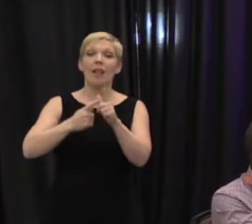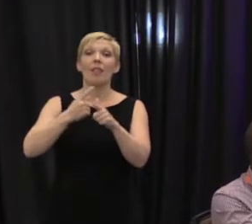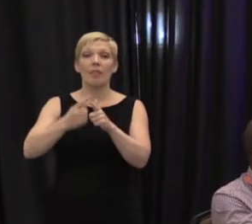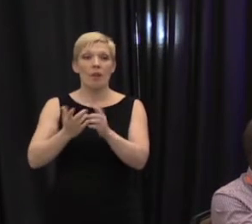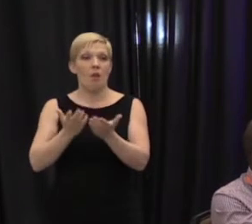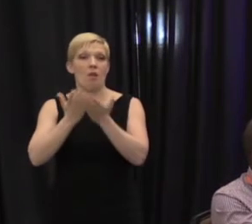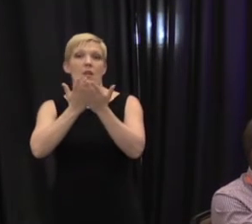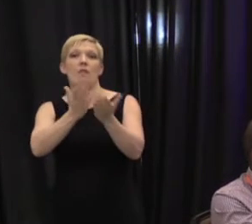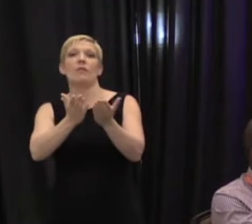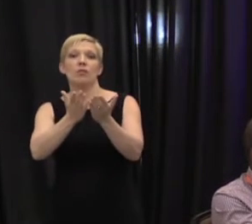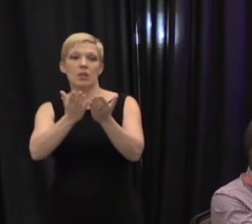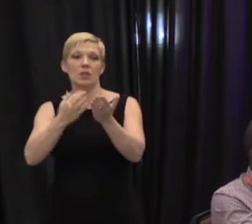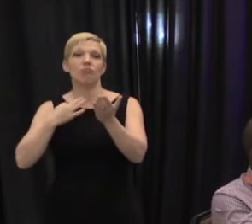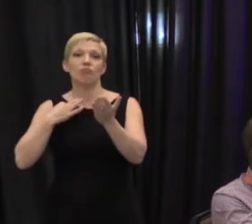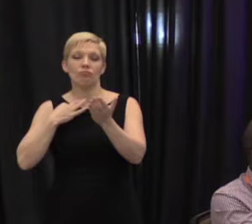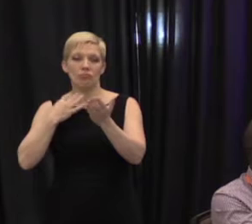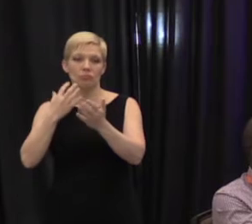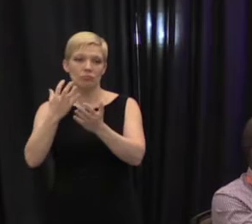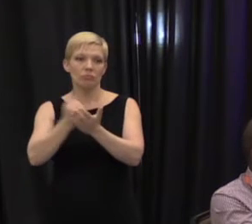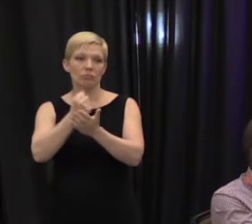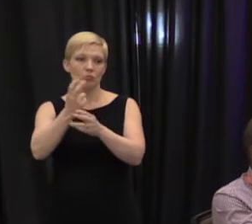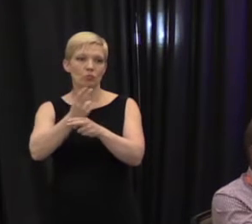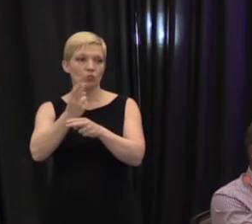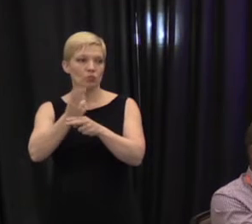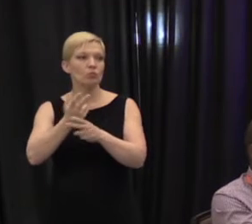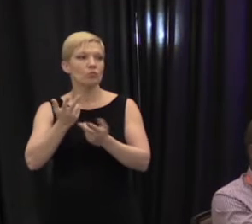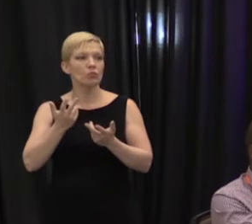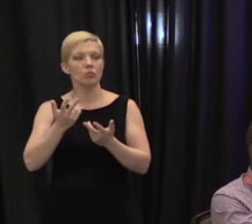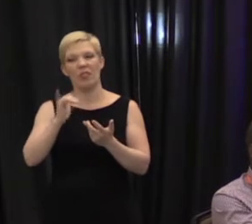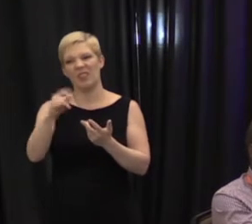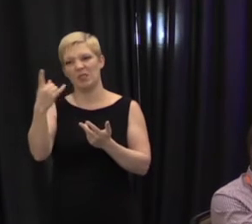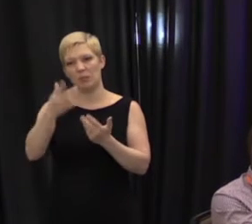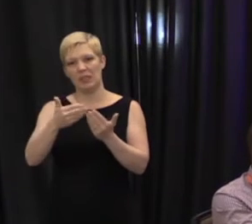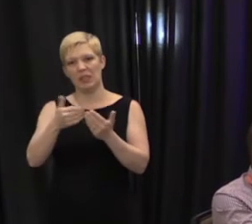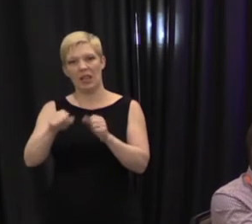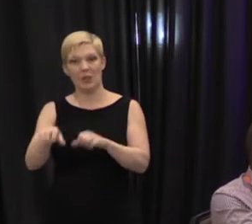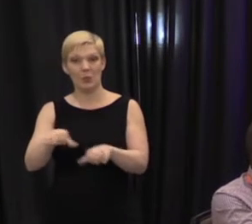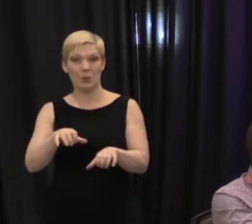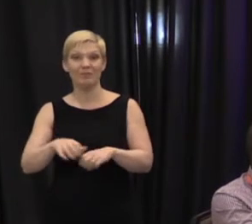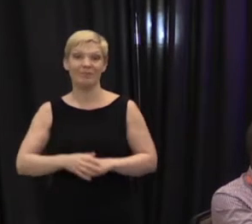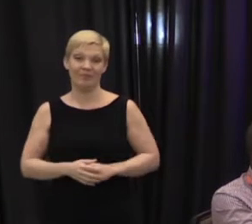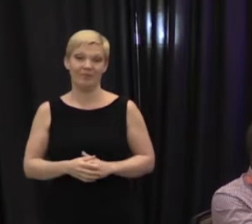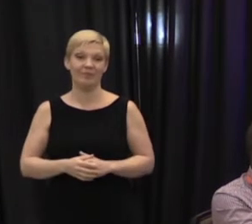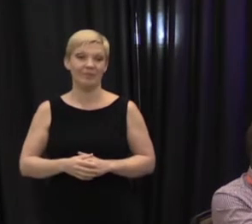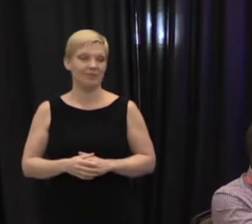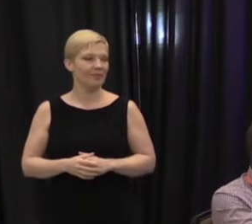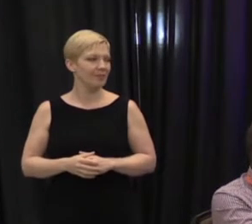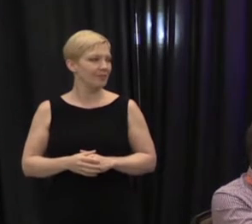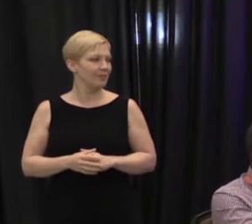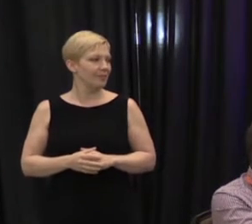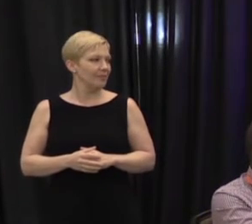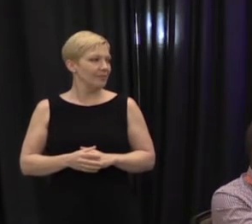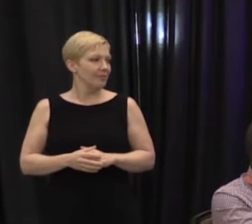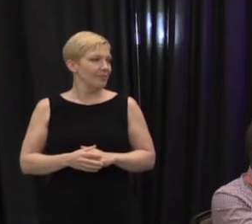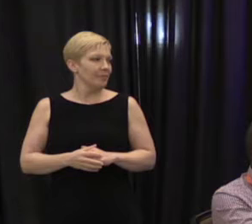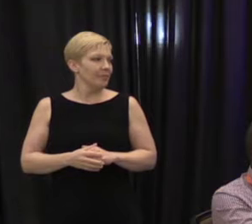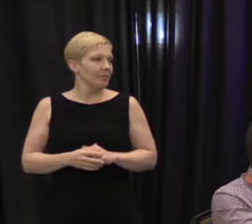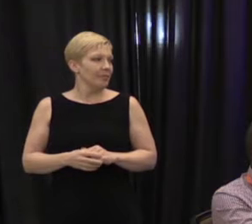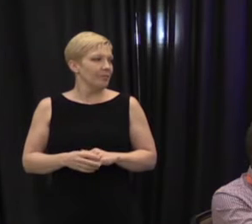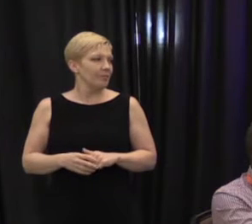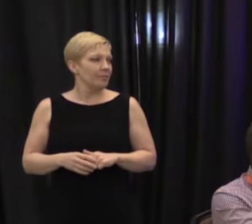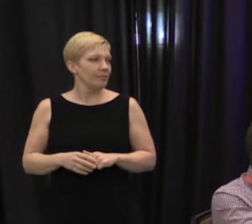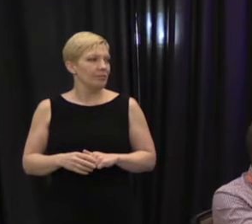the movement. That's something that I would say that you could easily do. Yeah. All right.